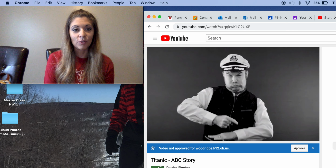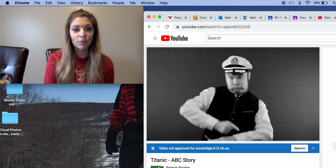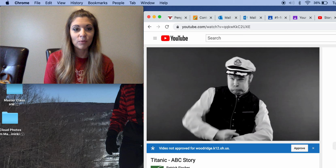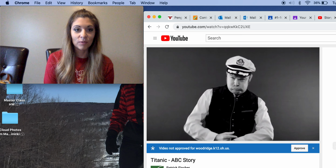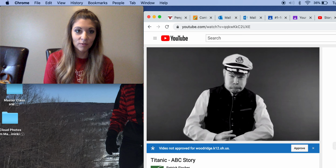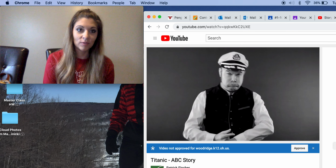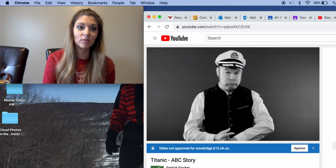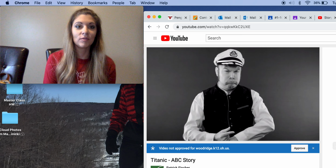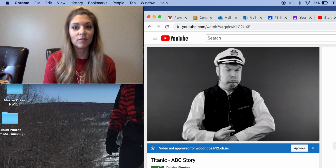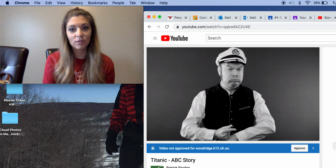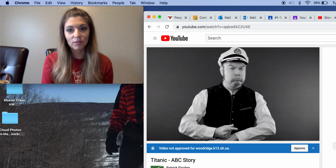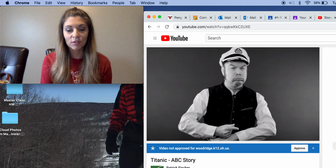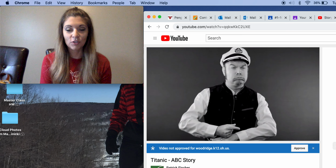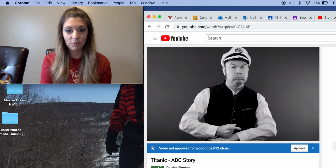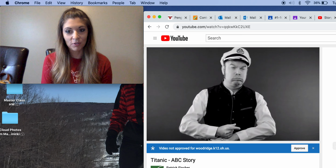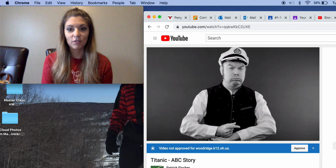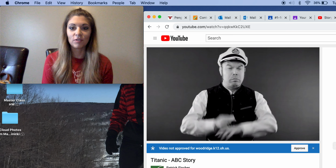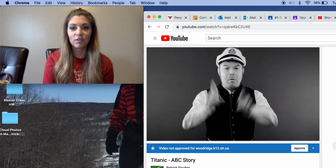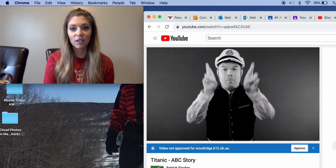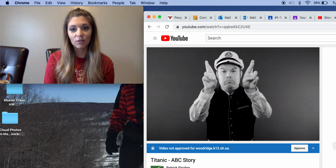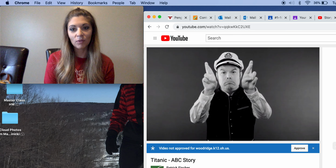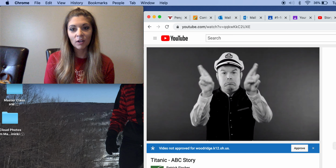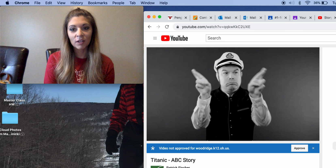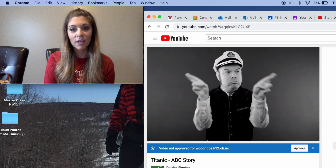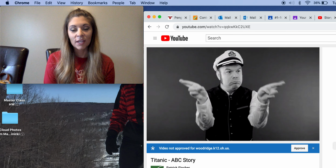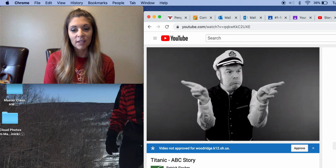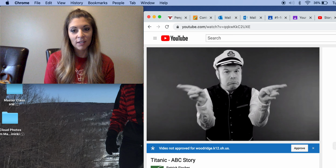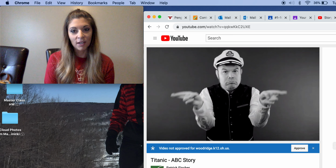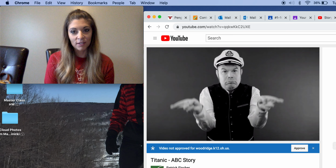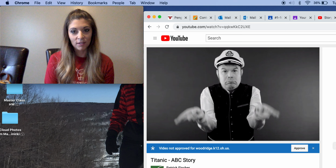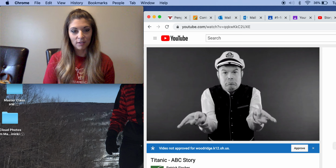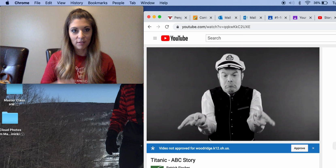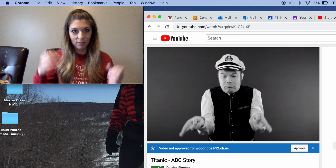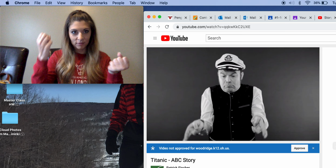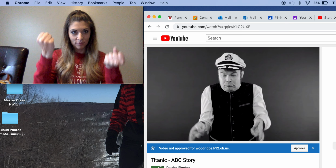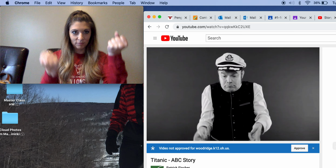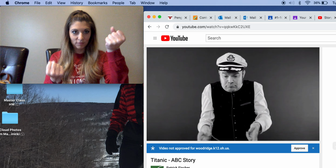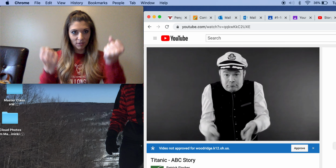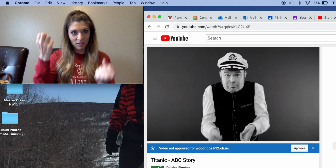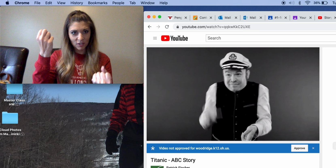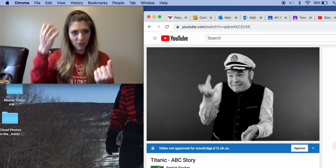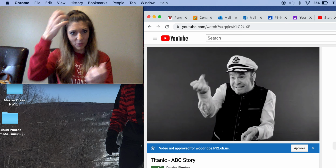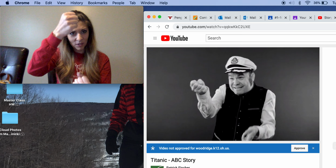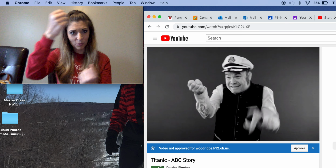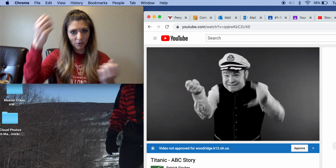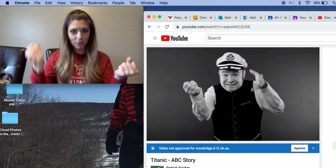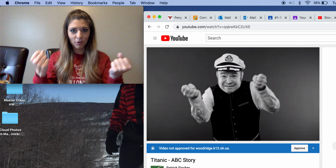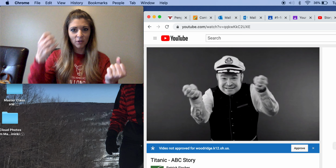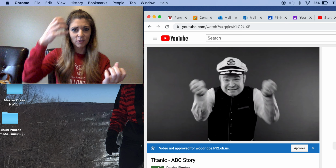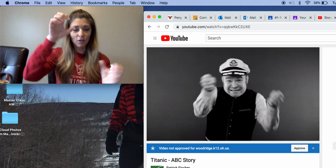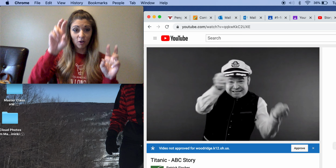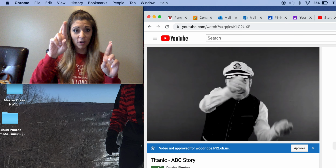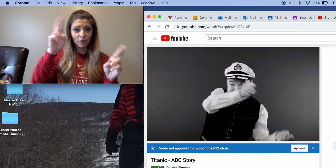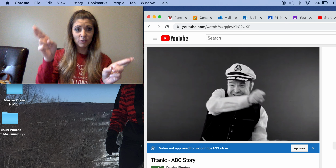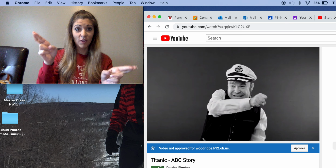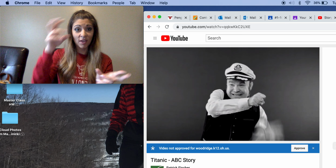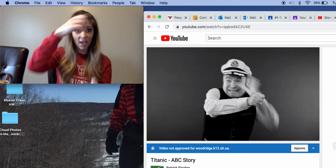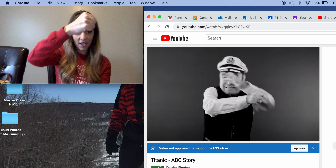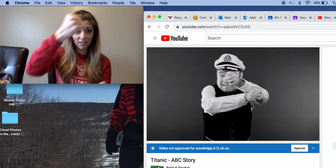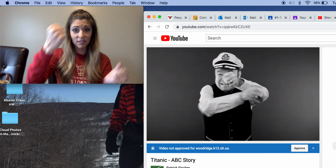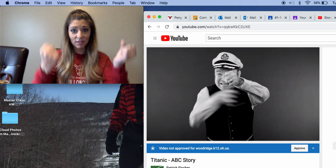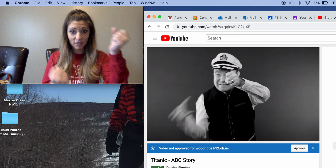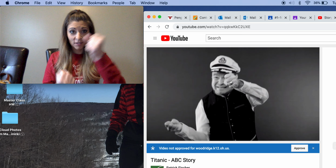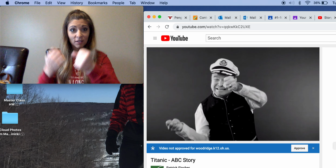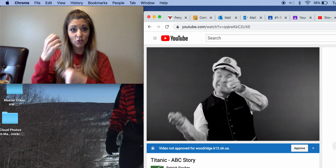And so the ship starts to like rock. He has the steering wheel thing with all the prongs, R, and